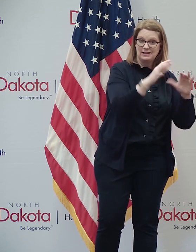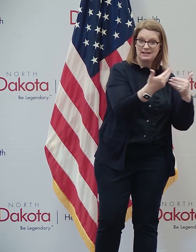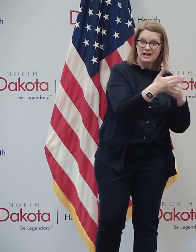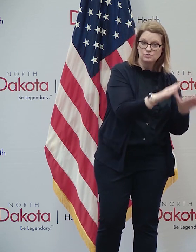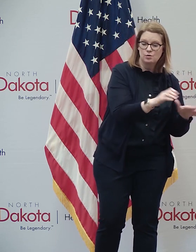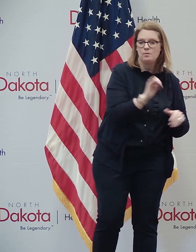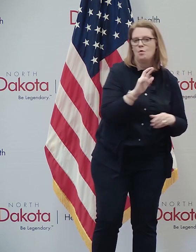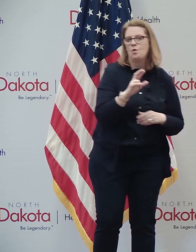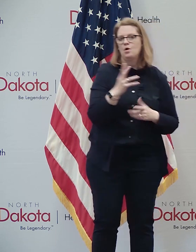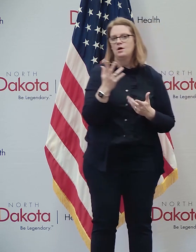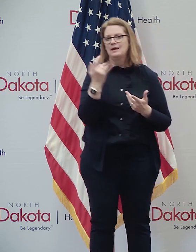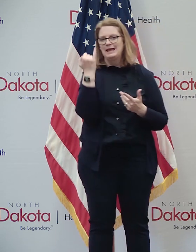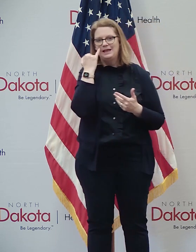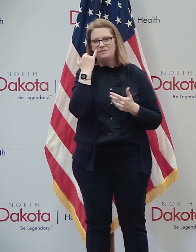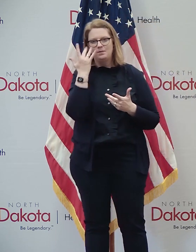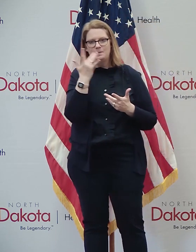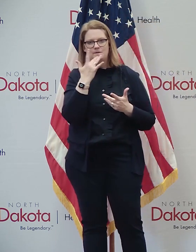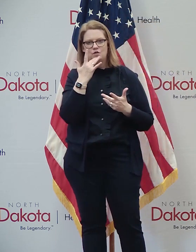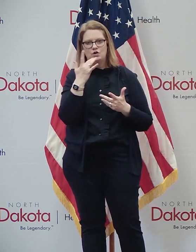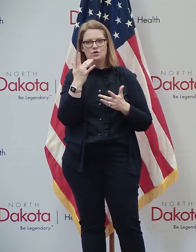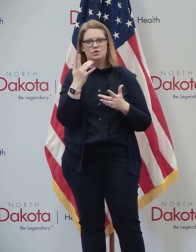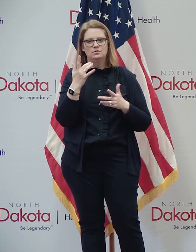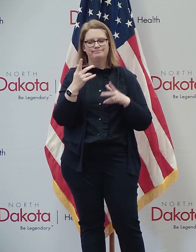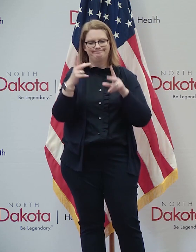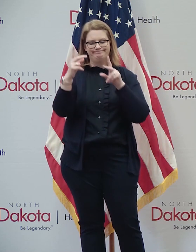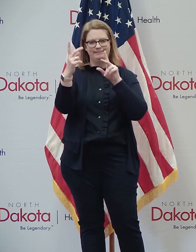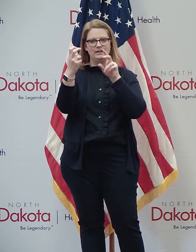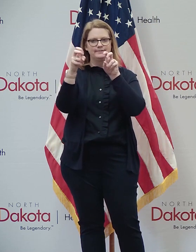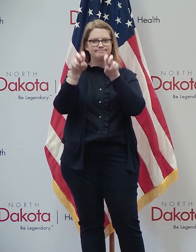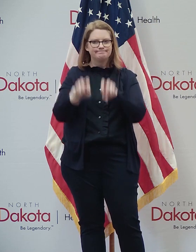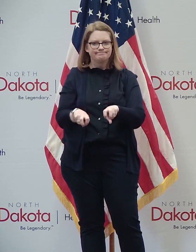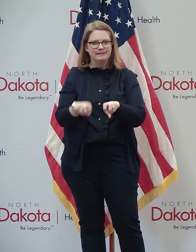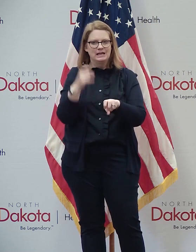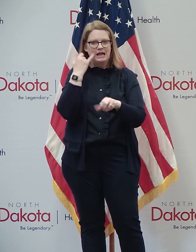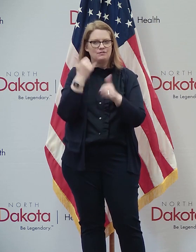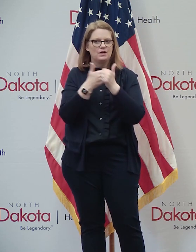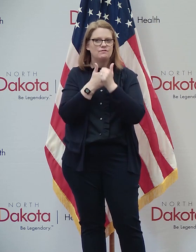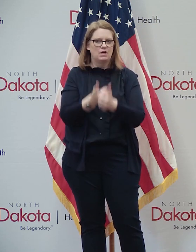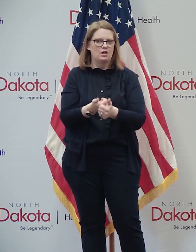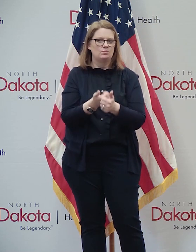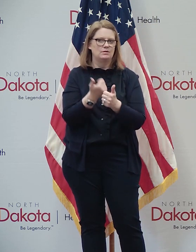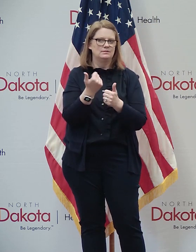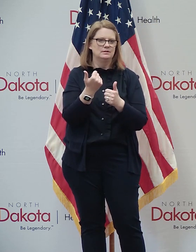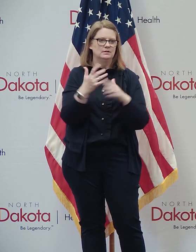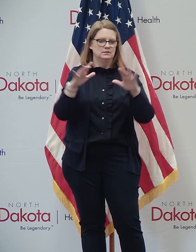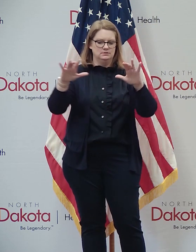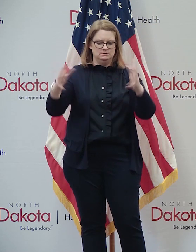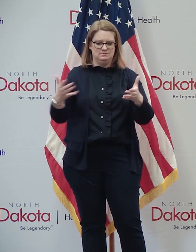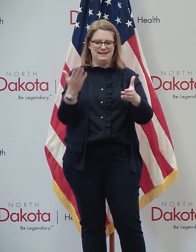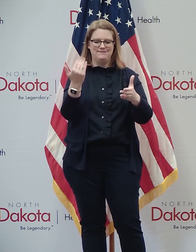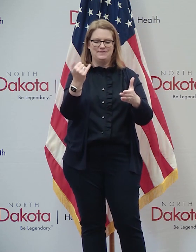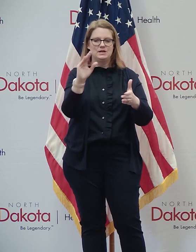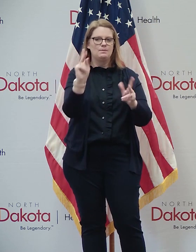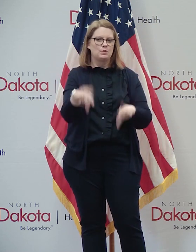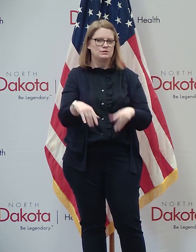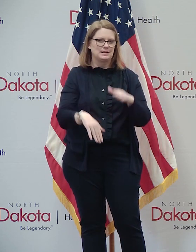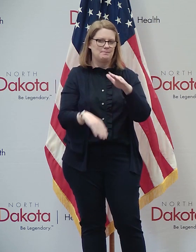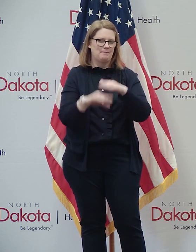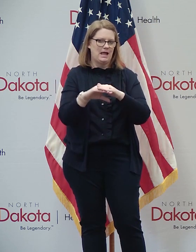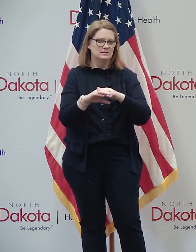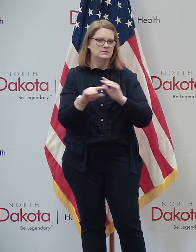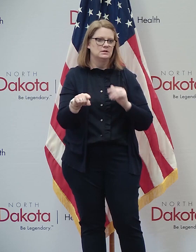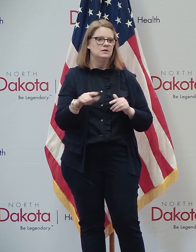ed via distance learning, and so now our school districts would have the opportunity to decide whether they wanted to move